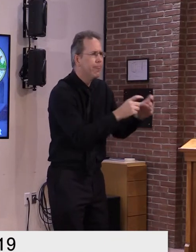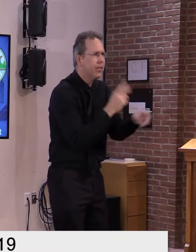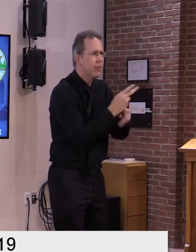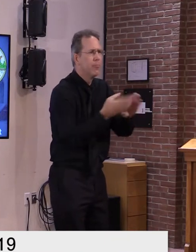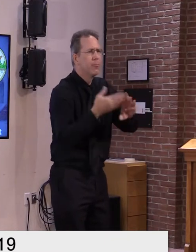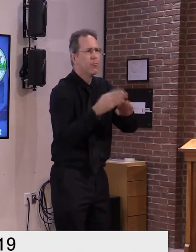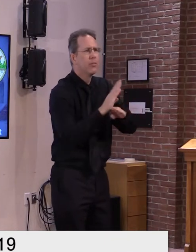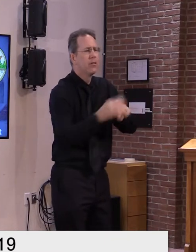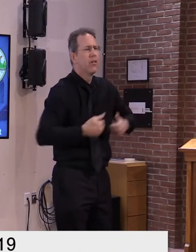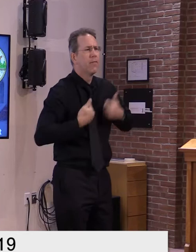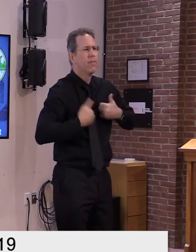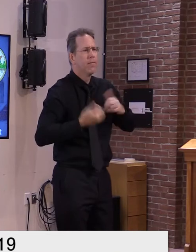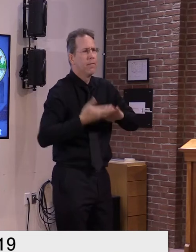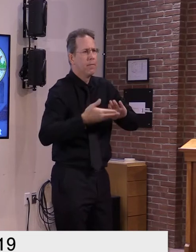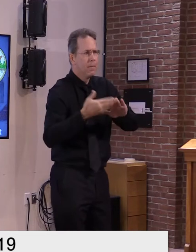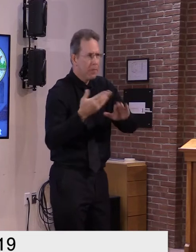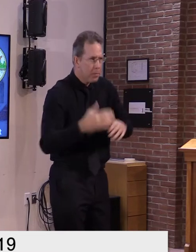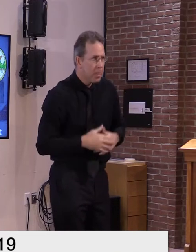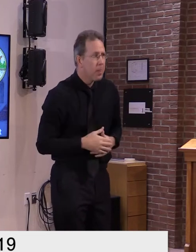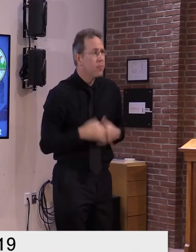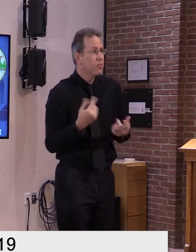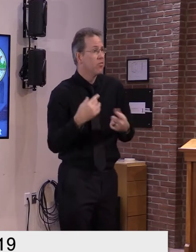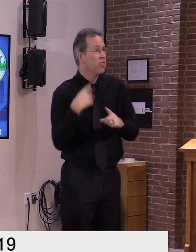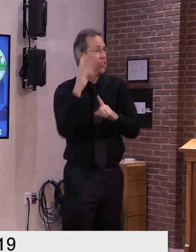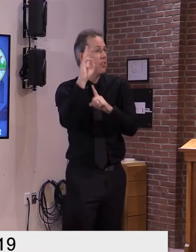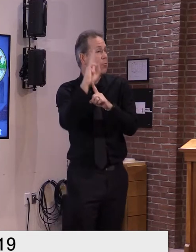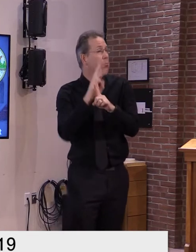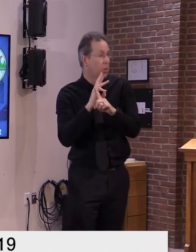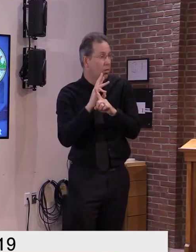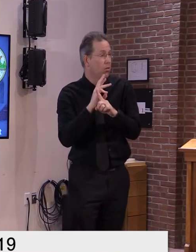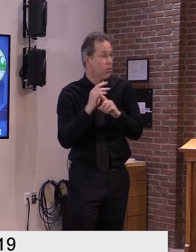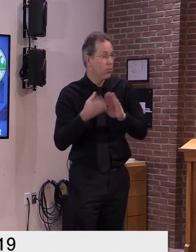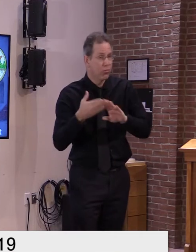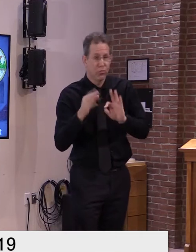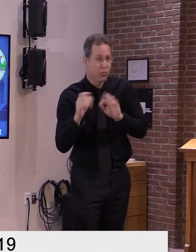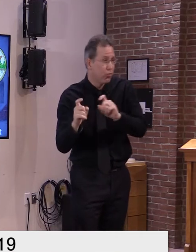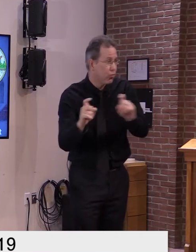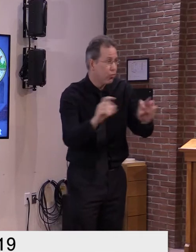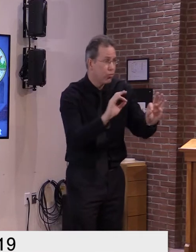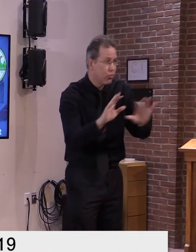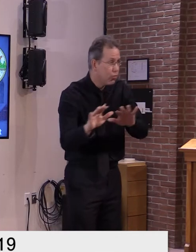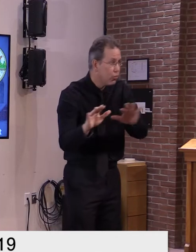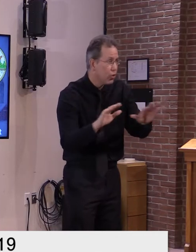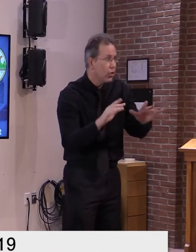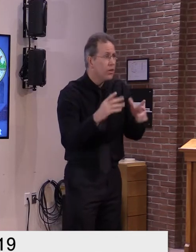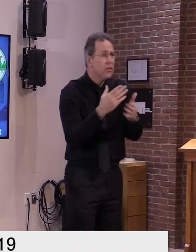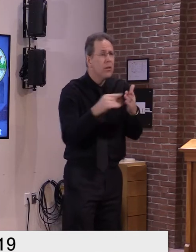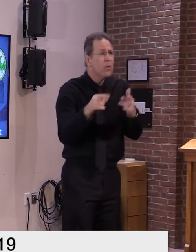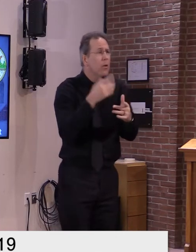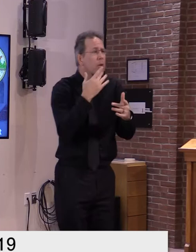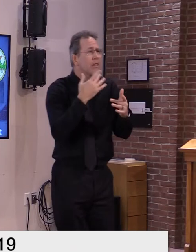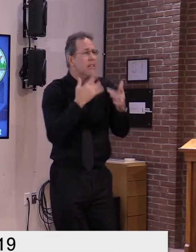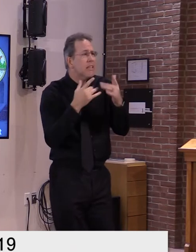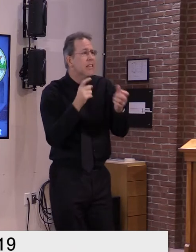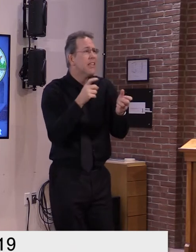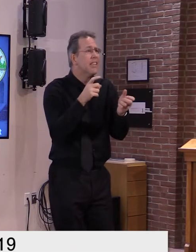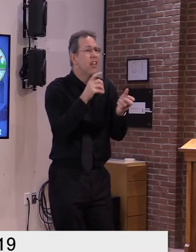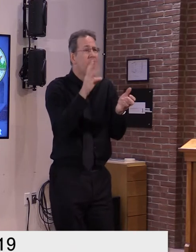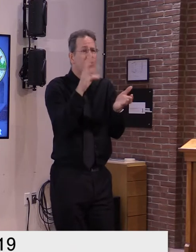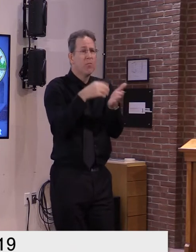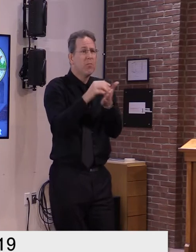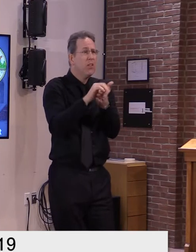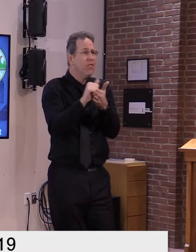Over these 7 months, we've grown used to talking about dollar amounts in the hundreds of millions instead of the hundreds of